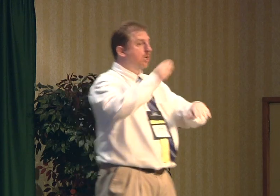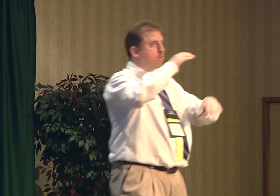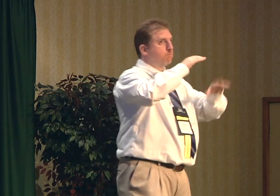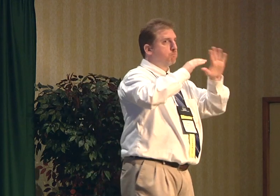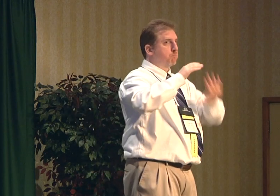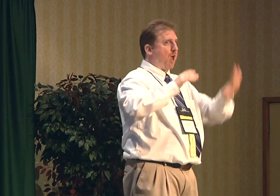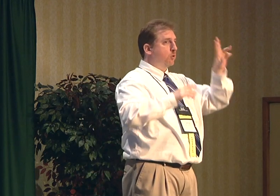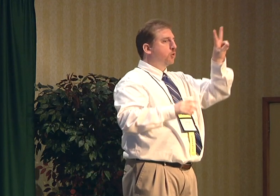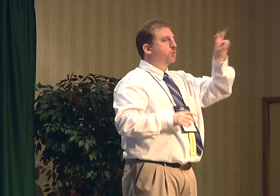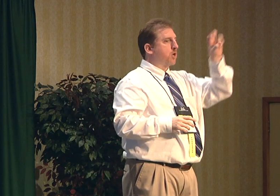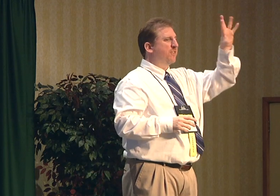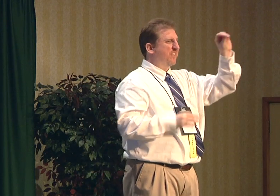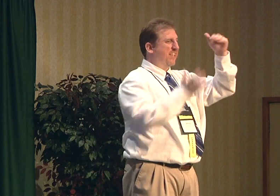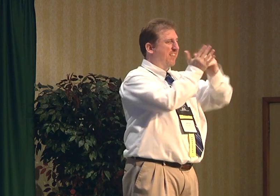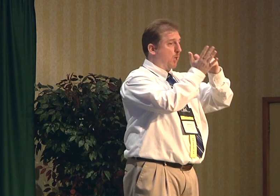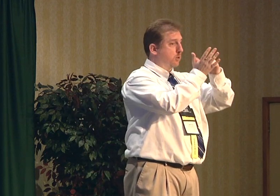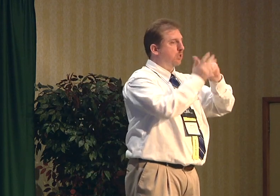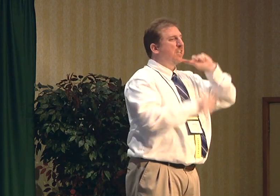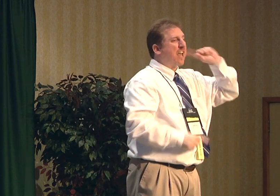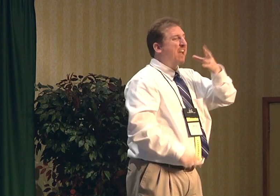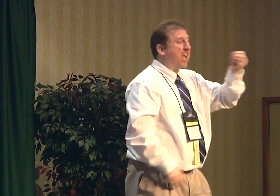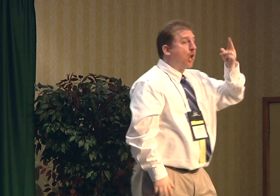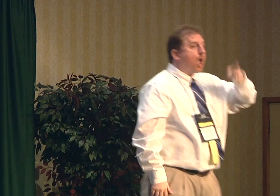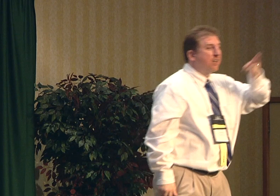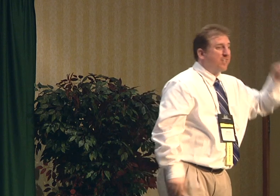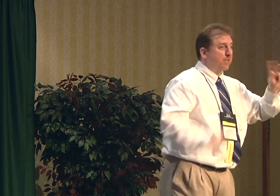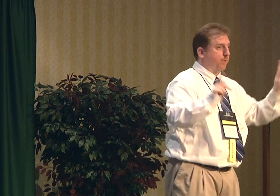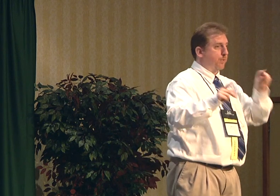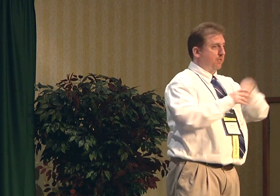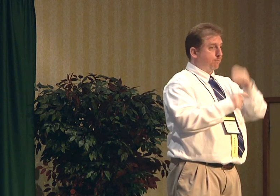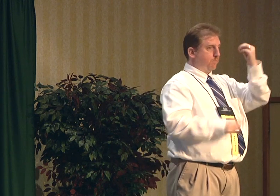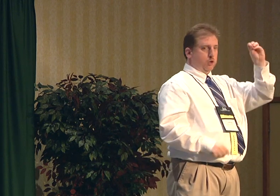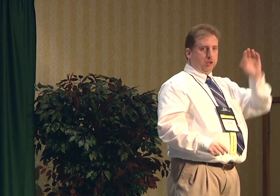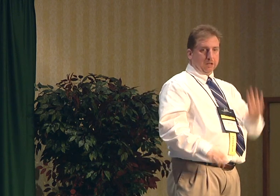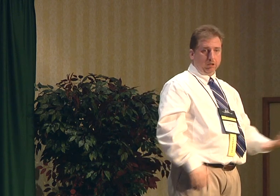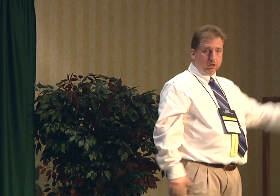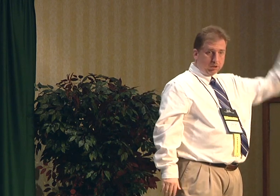language, and about 250,000 deaf and hard of hearing people in Missouri.